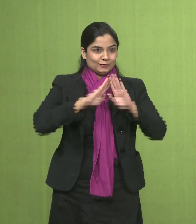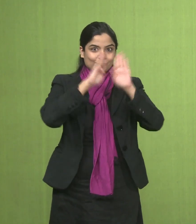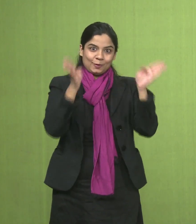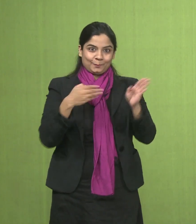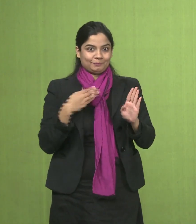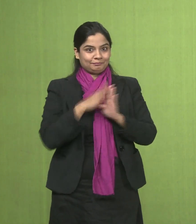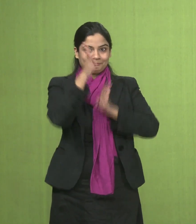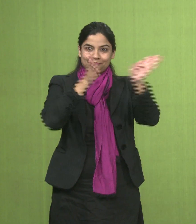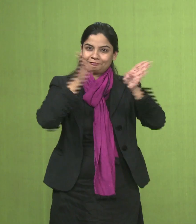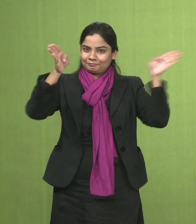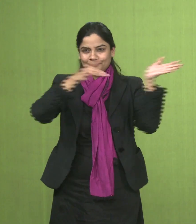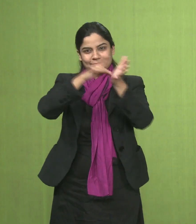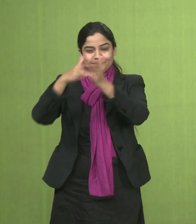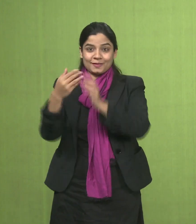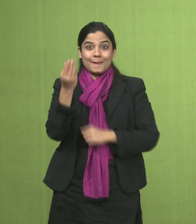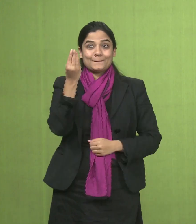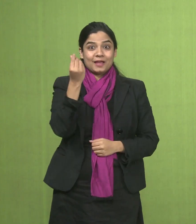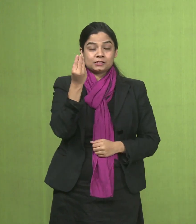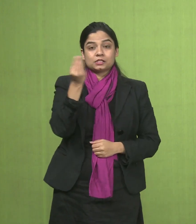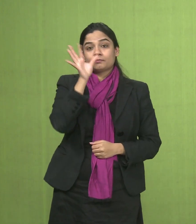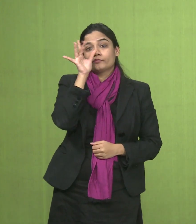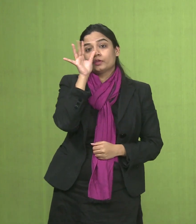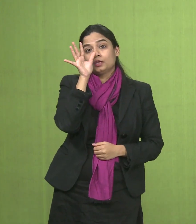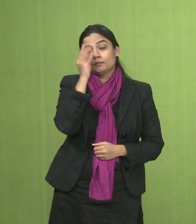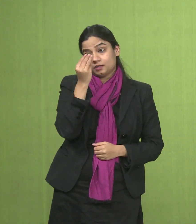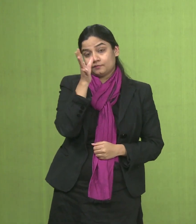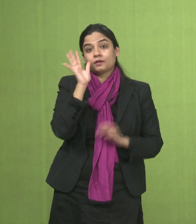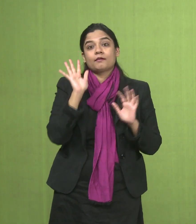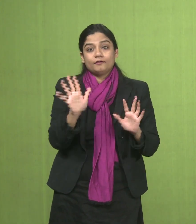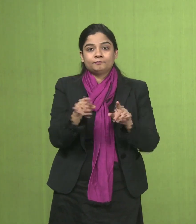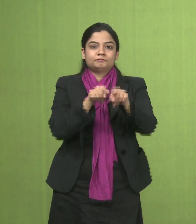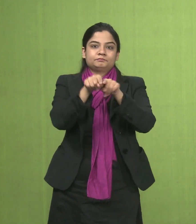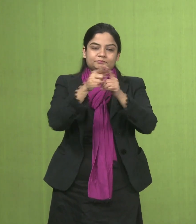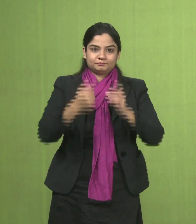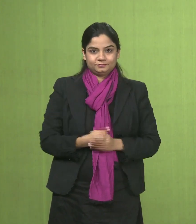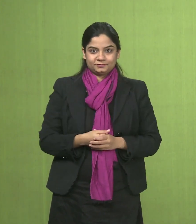is price variation. Whenever we go to different shops, sometimes there is price variation.